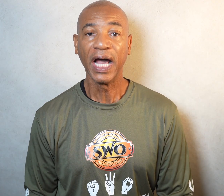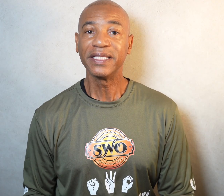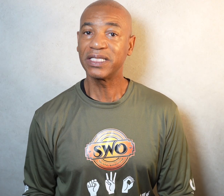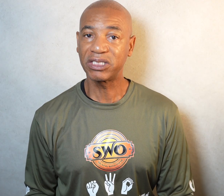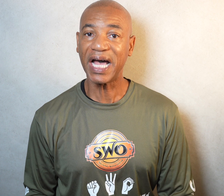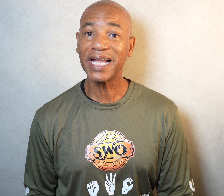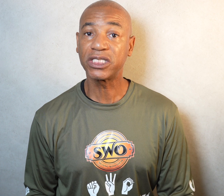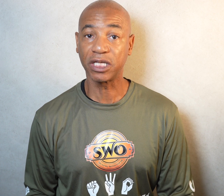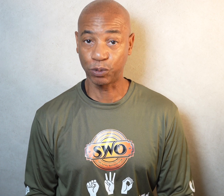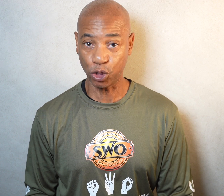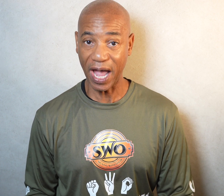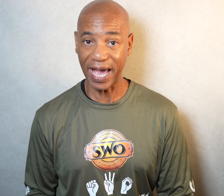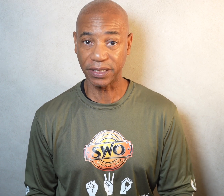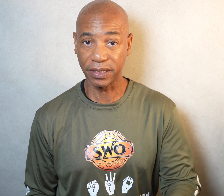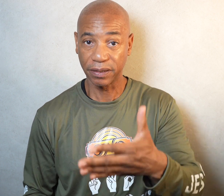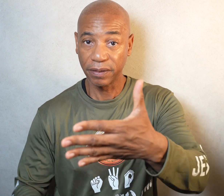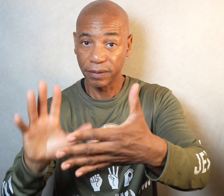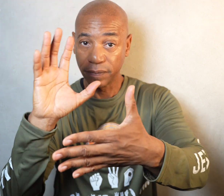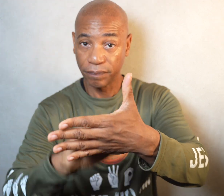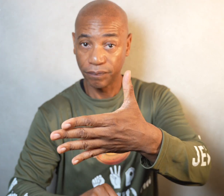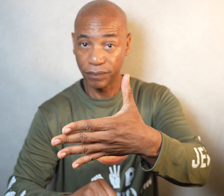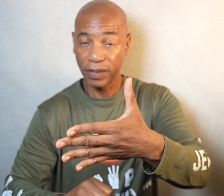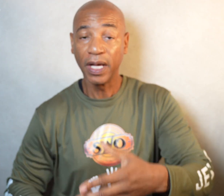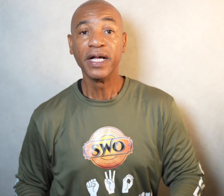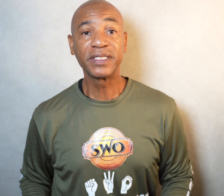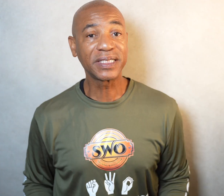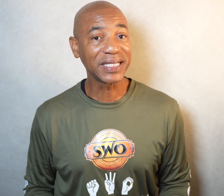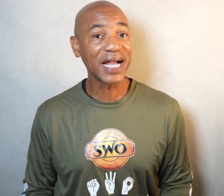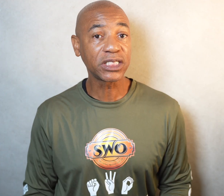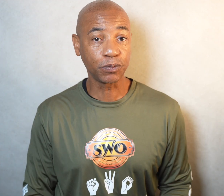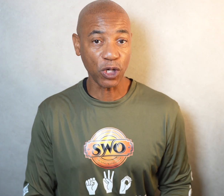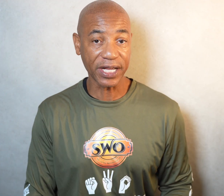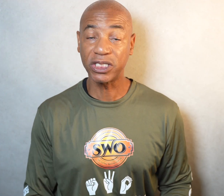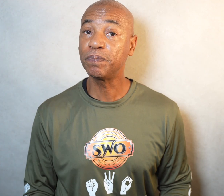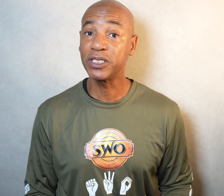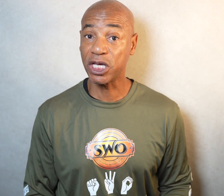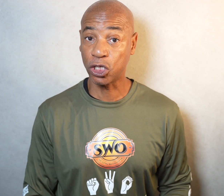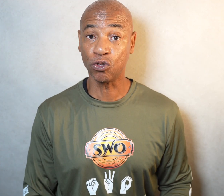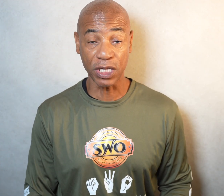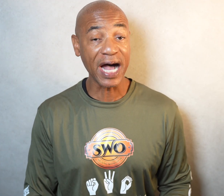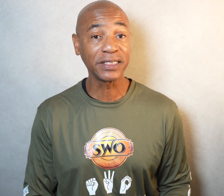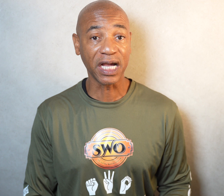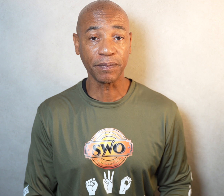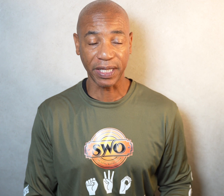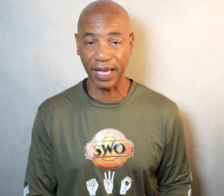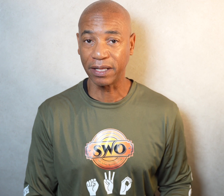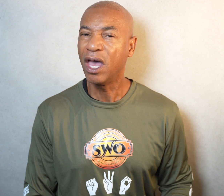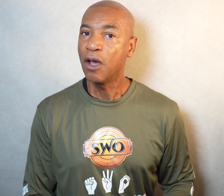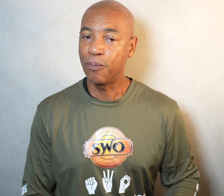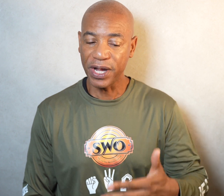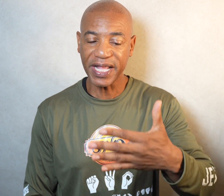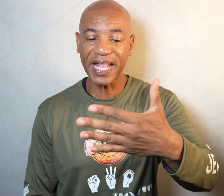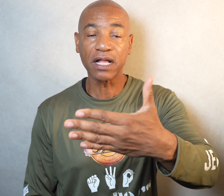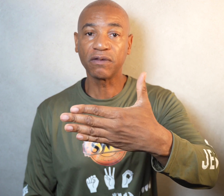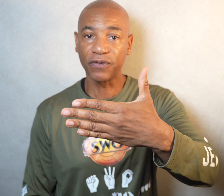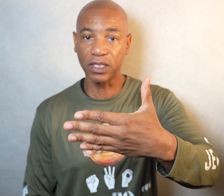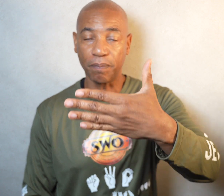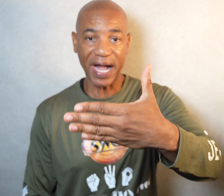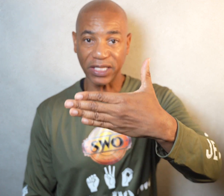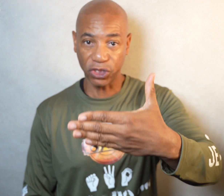The sign subtract. To sign subtract, simply take your non-dominant hand, bring that out in front of the body